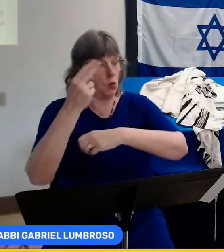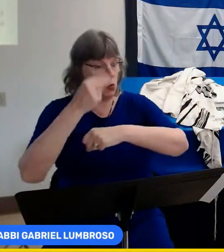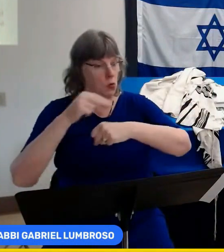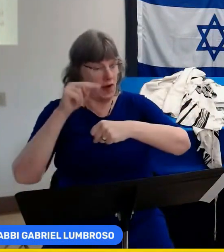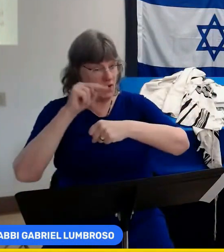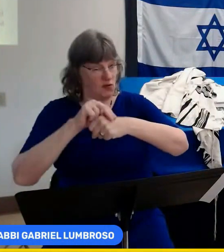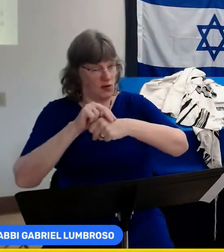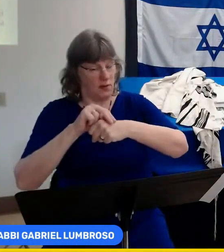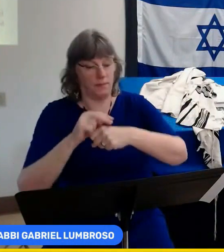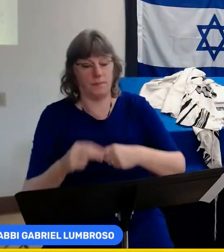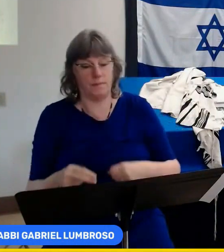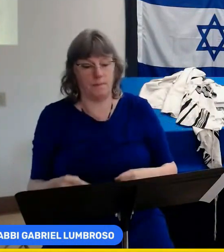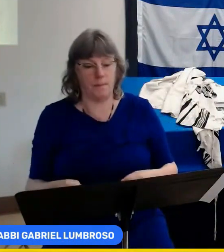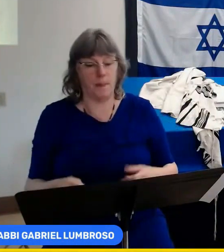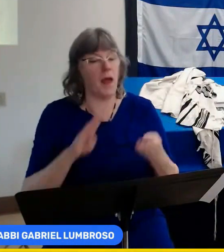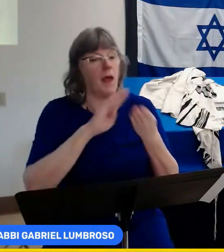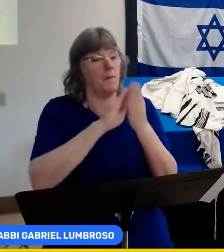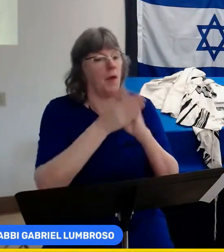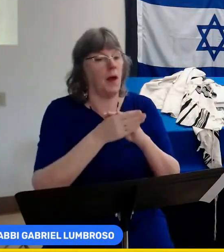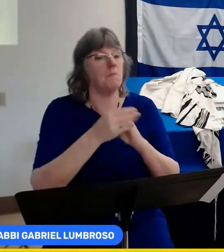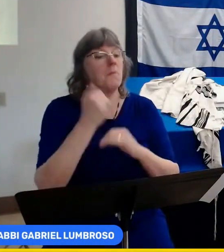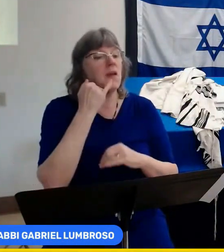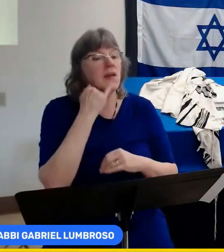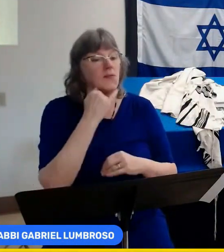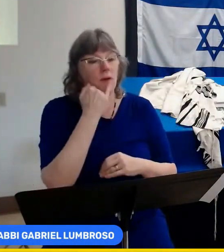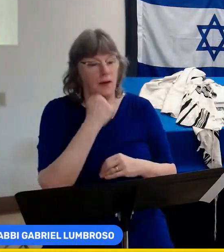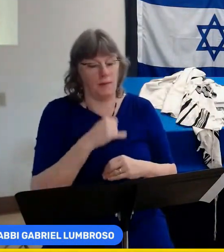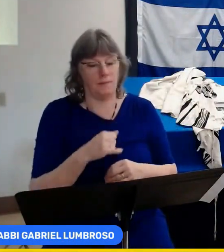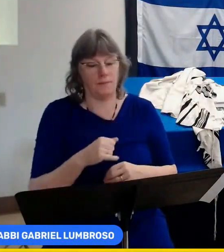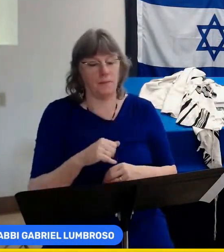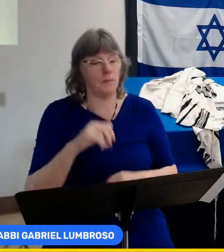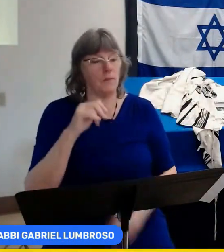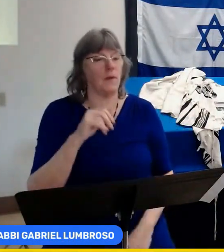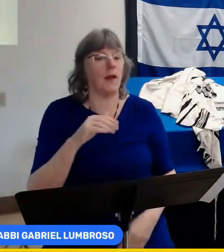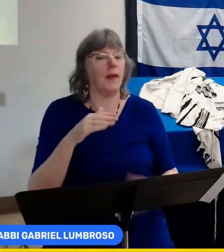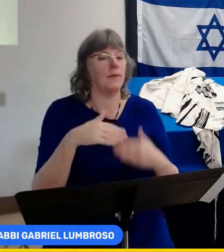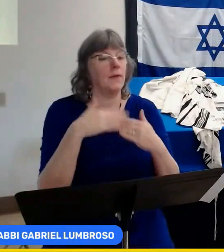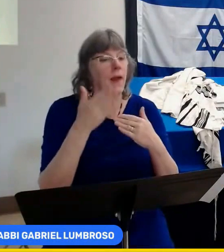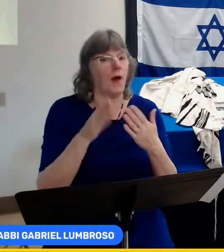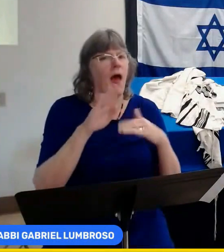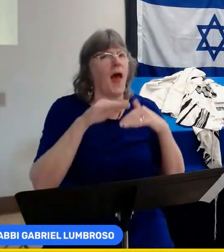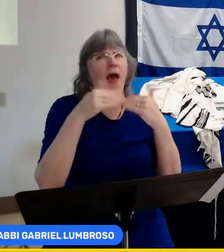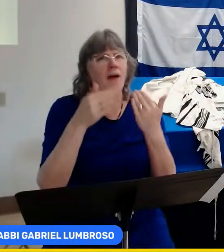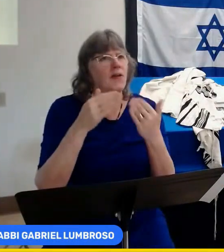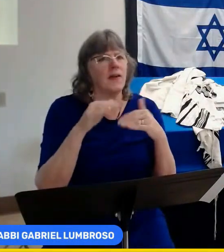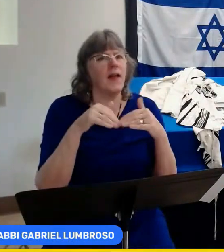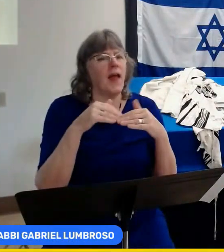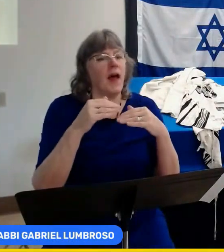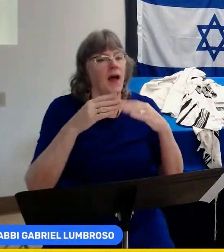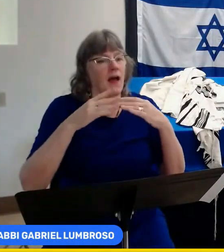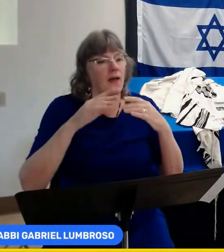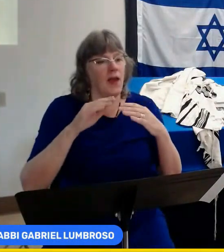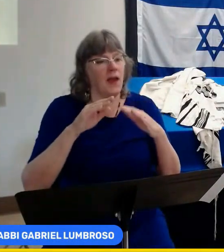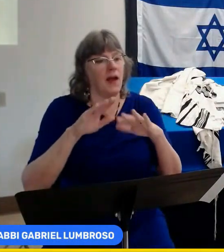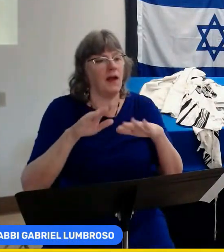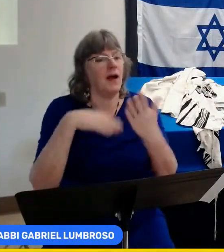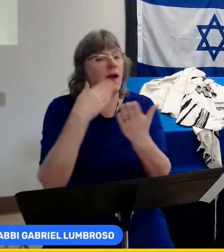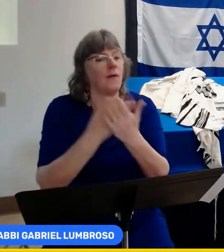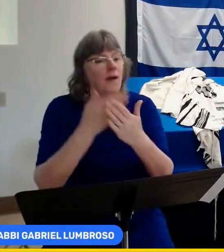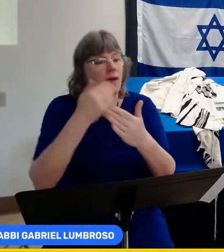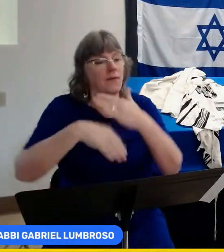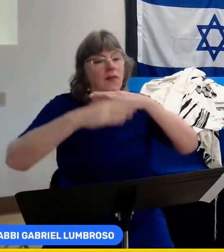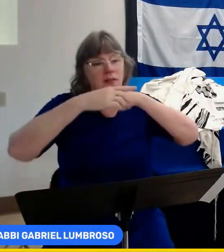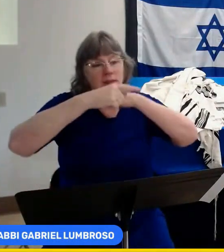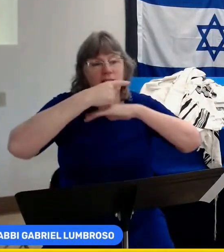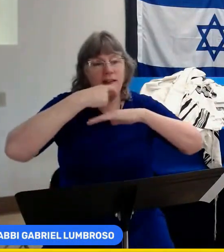become Israel. Third one. The third step is learn the Torah. Now they were a new nation, they couldn't use